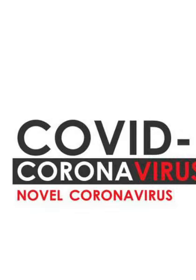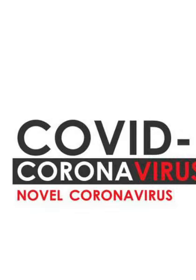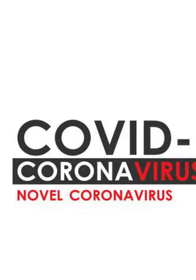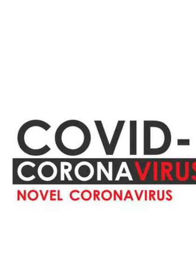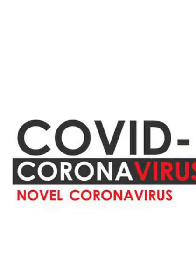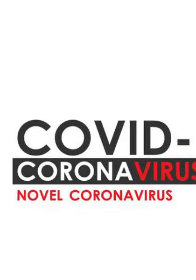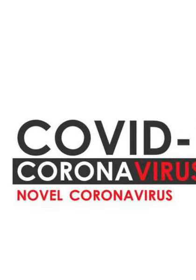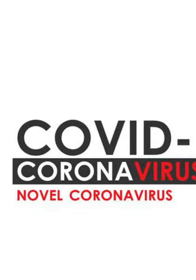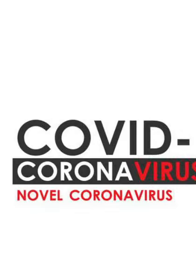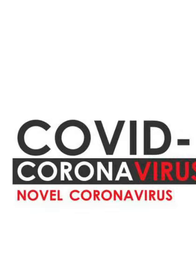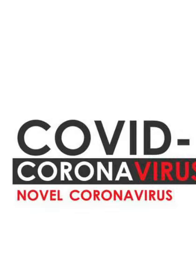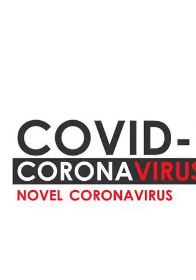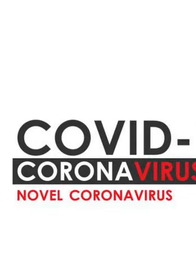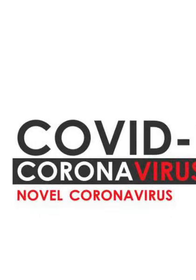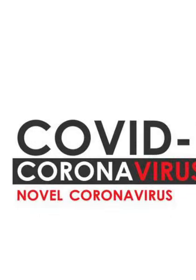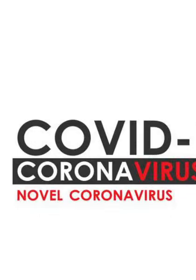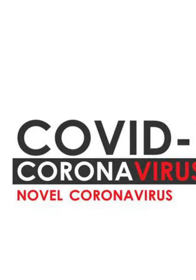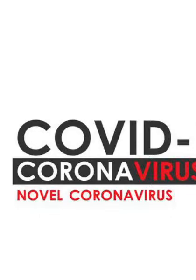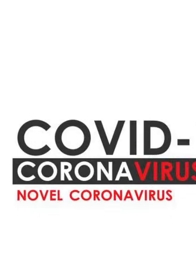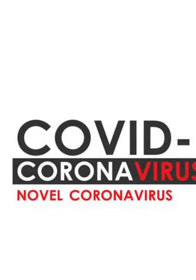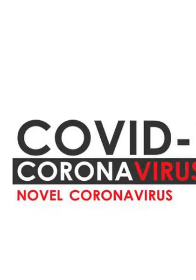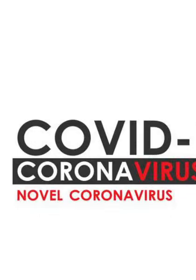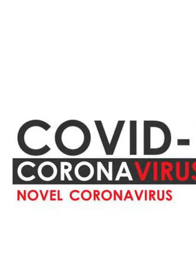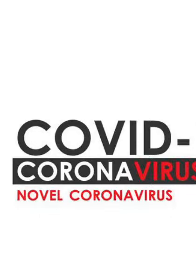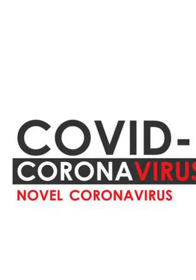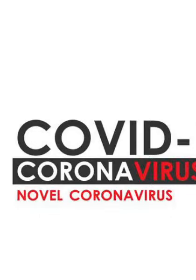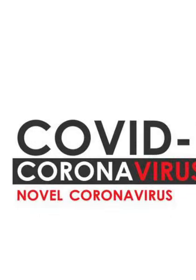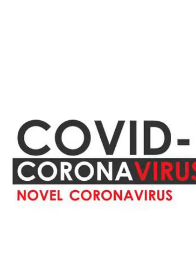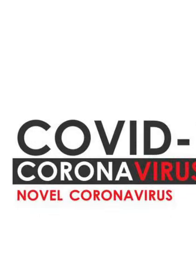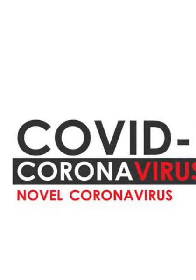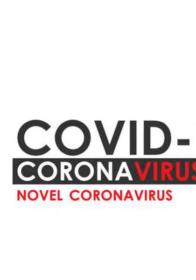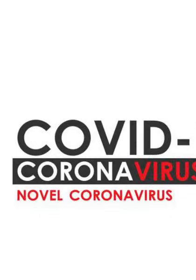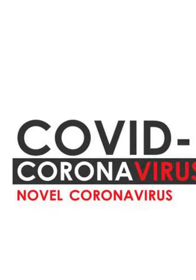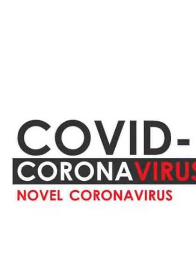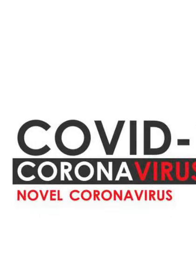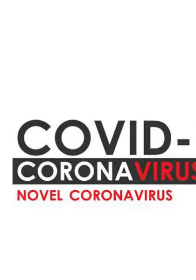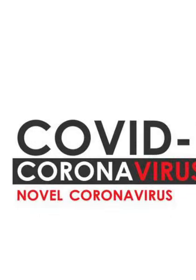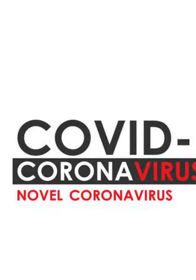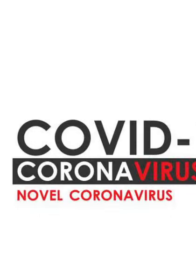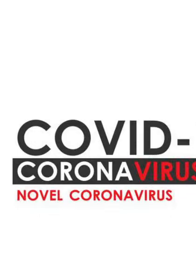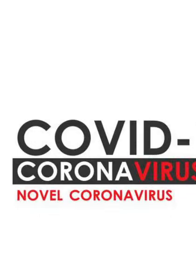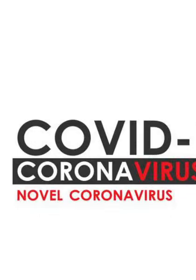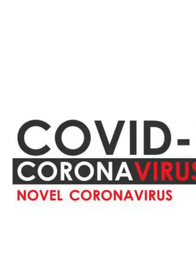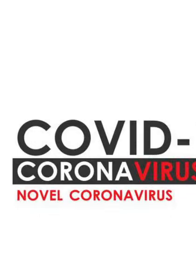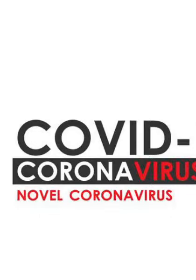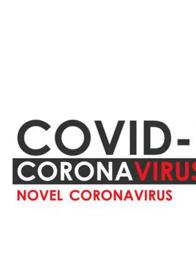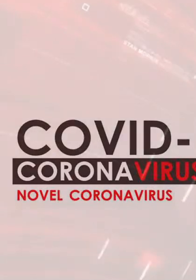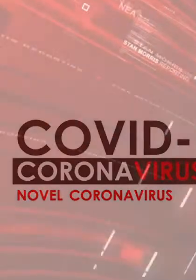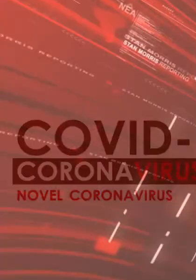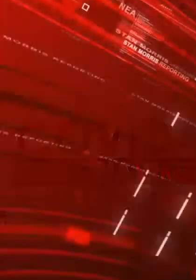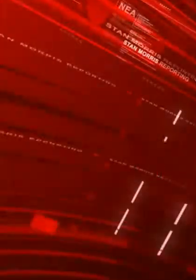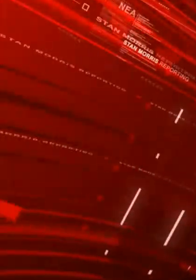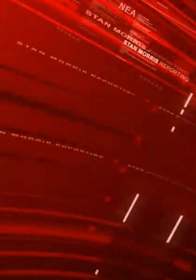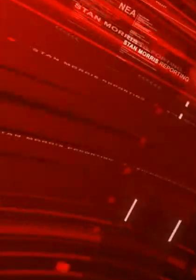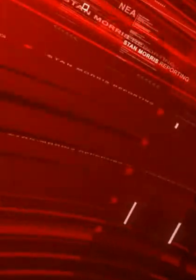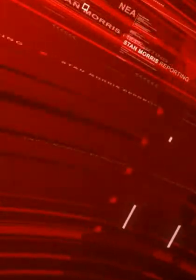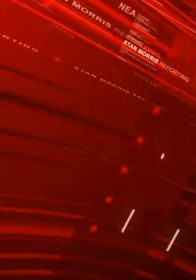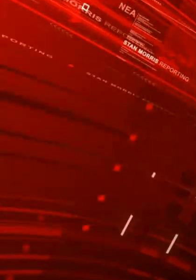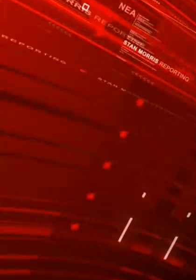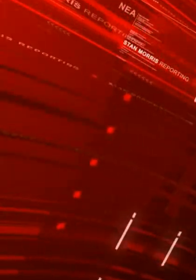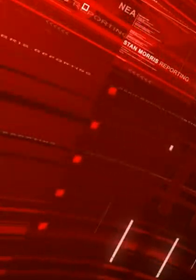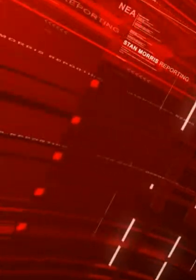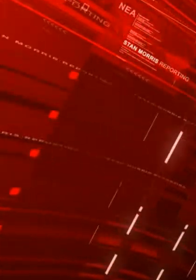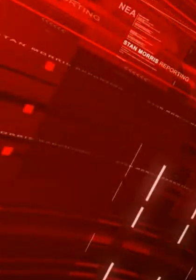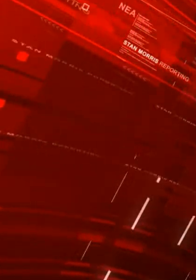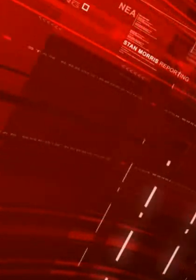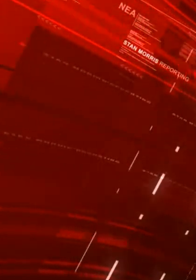the exact time, actually, as a matter of fact, bottom of the hour. Stan Morris with you. The COVID-19 numbers across Arkansas, we're going to show you what